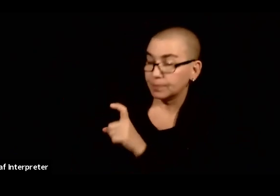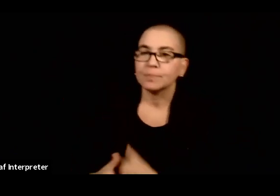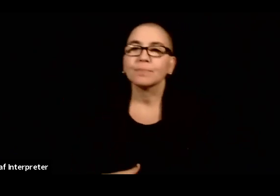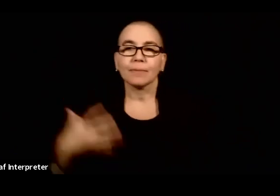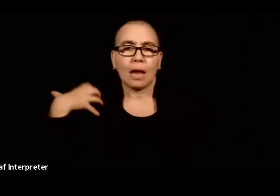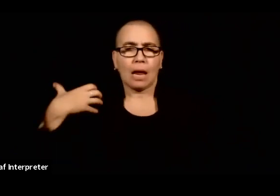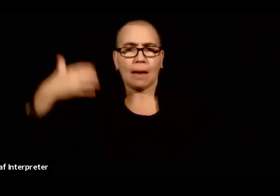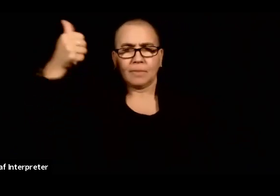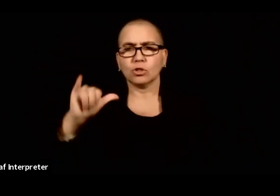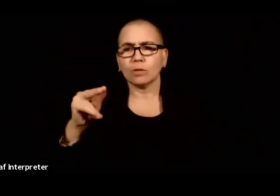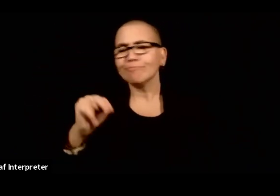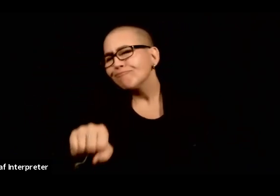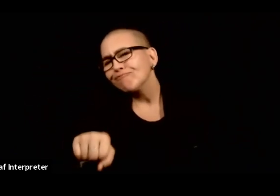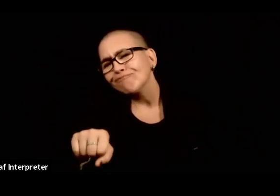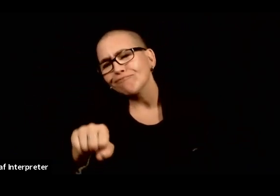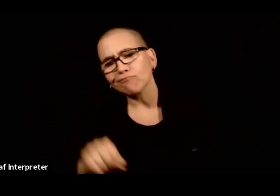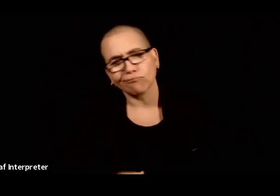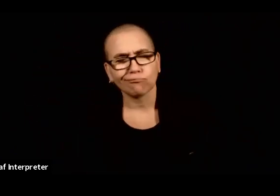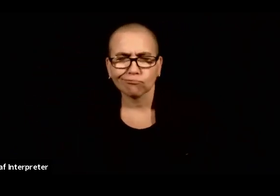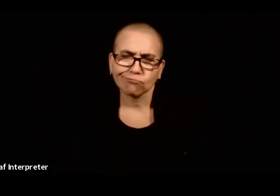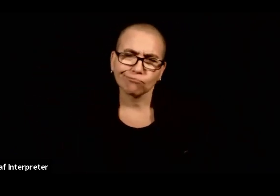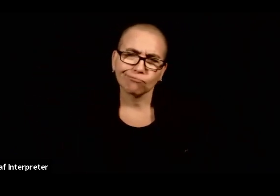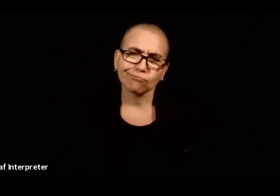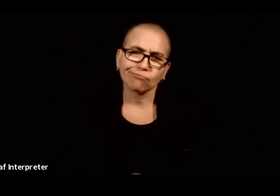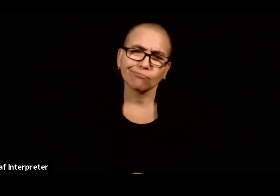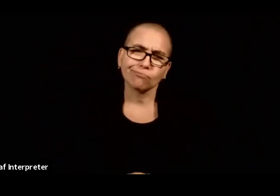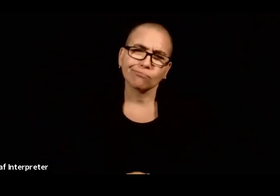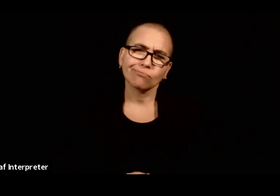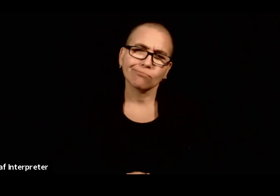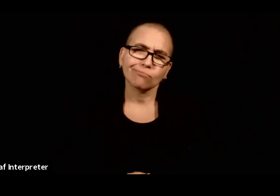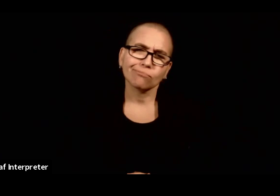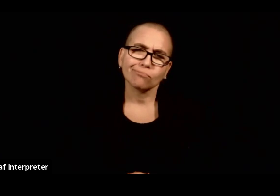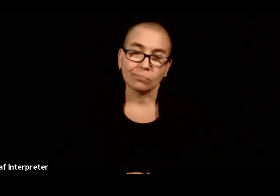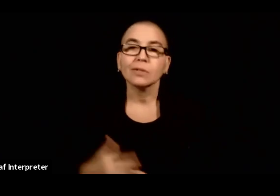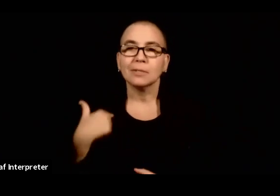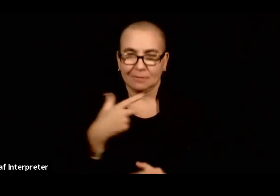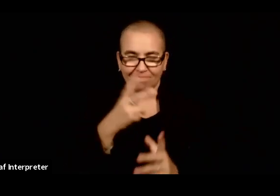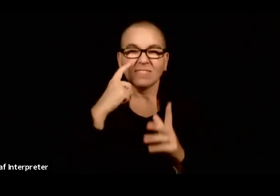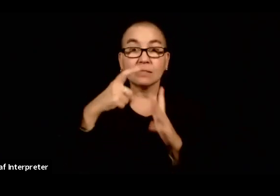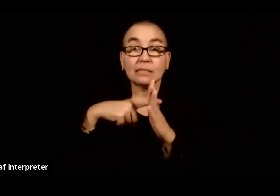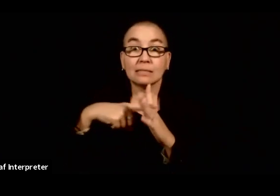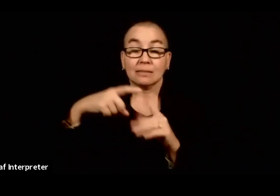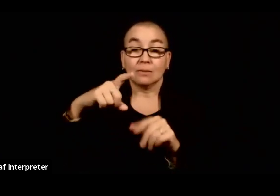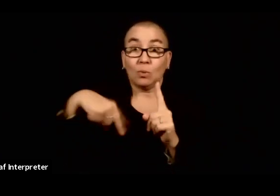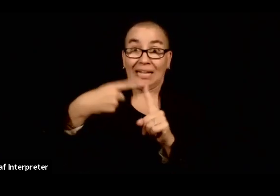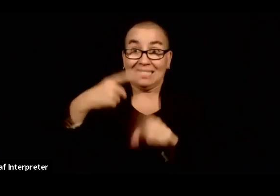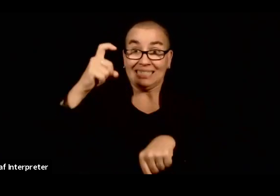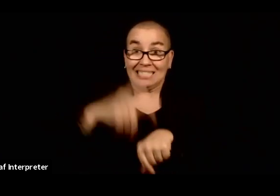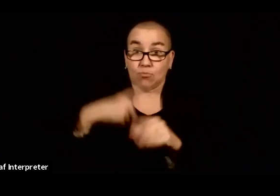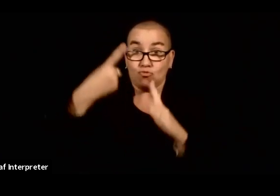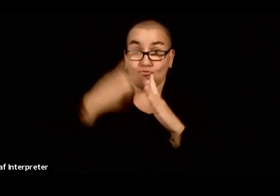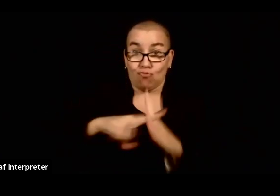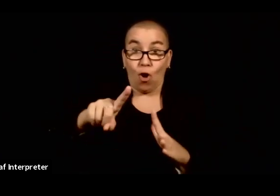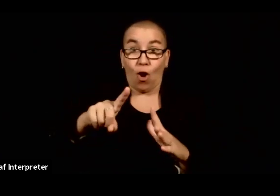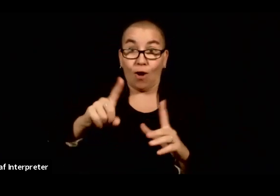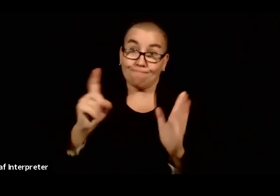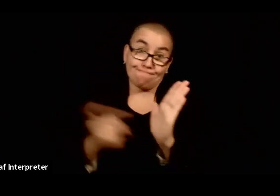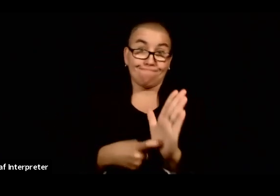up cases or in our more hopeful situation in bringing the case growth down. But